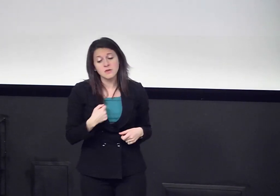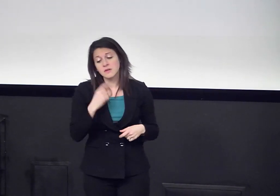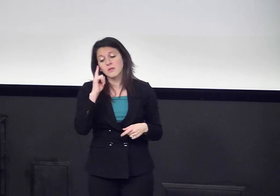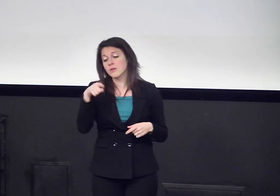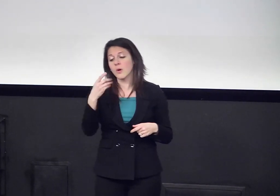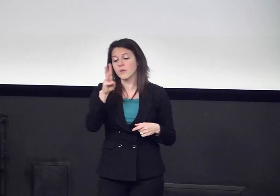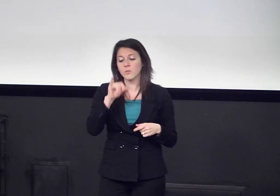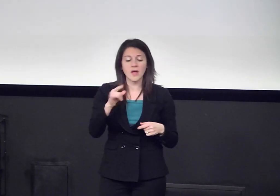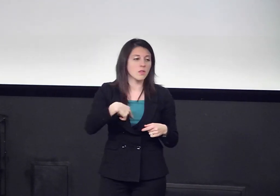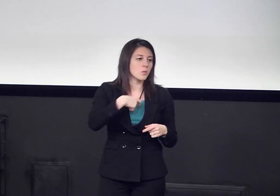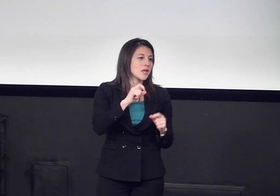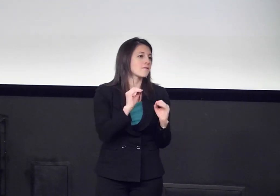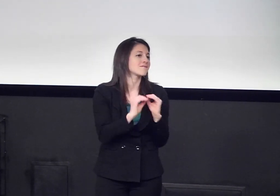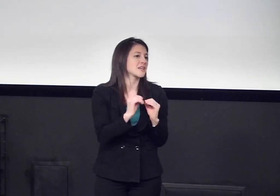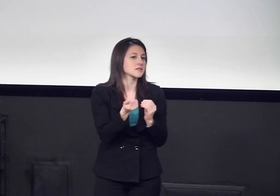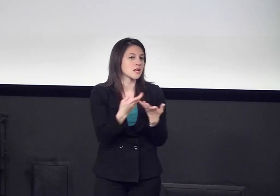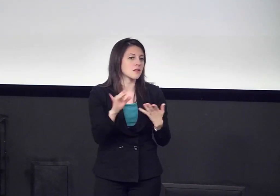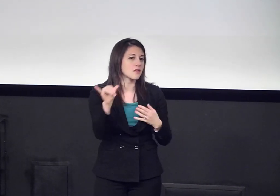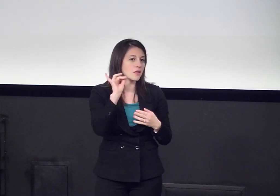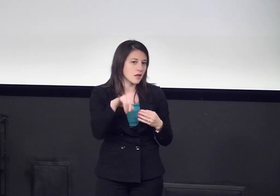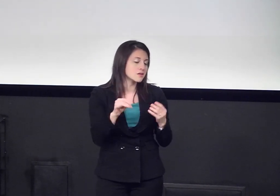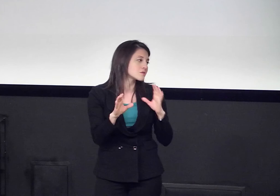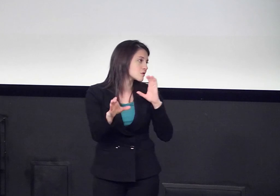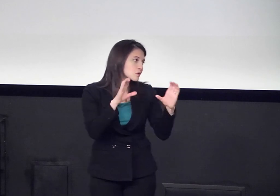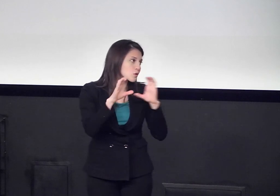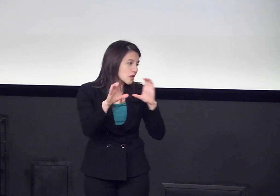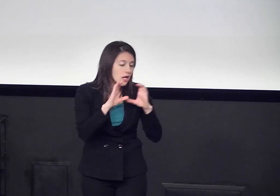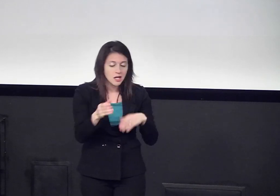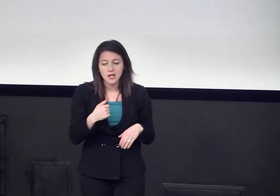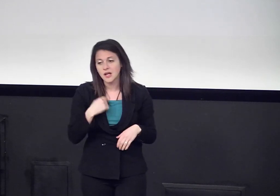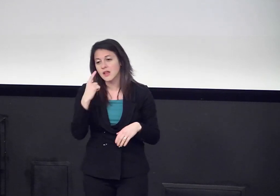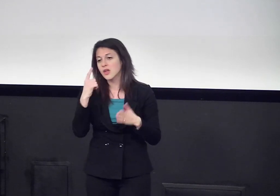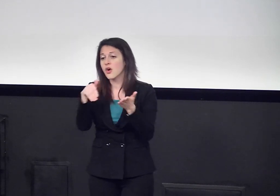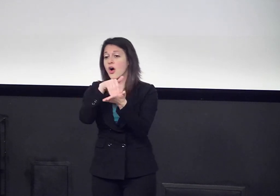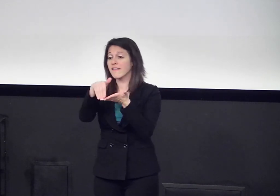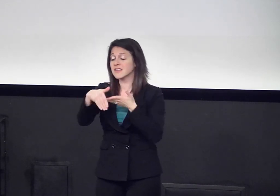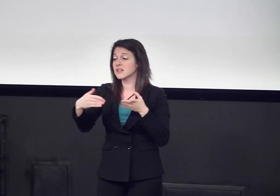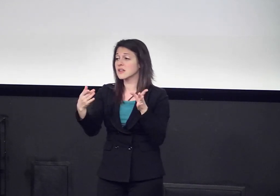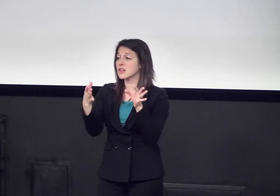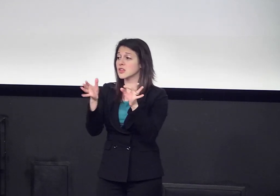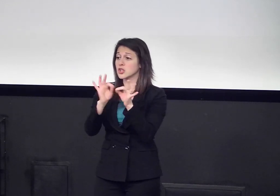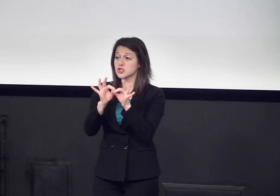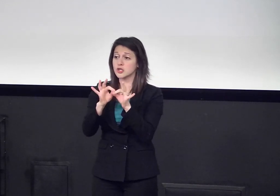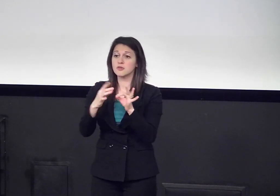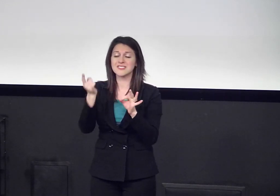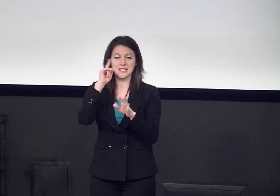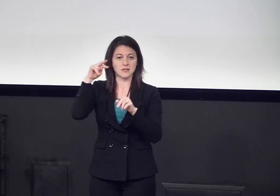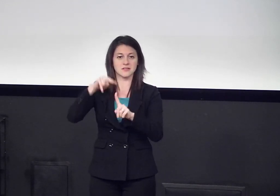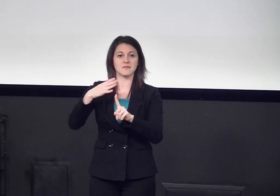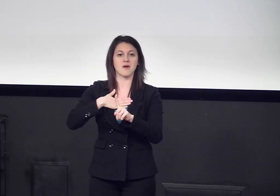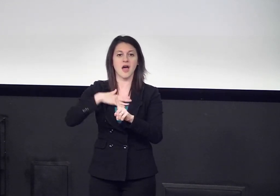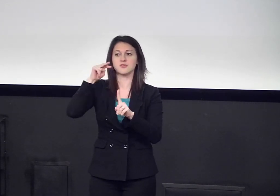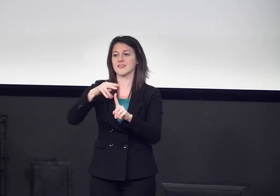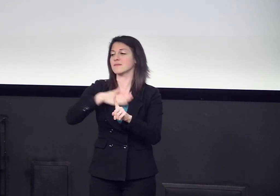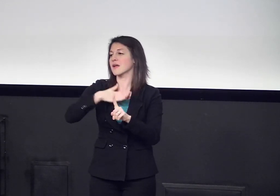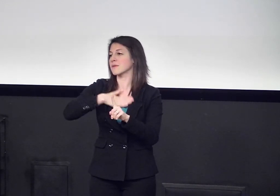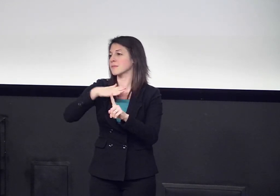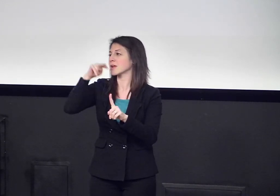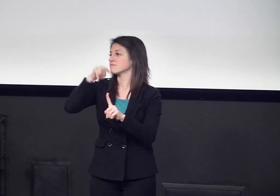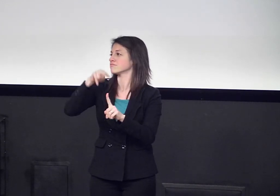pointing fingers at each other, blaming each other, whereas we need to think about how we can better communicate in order to resolve the issue.